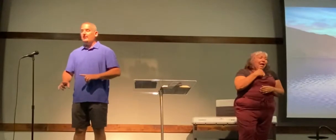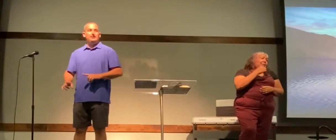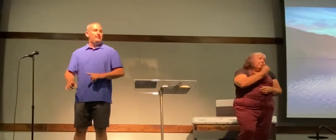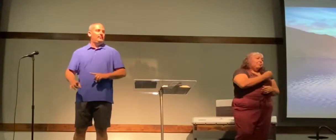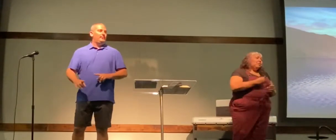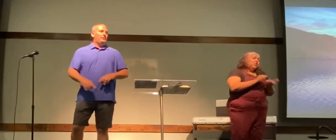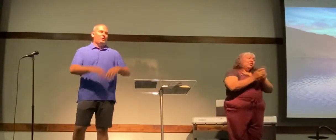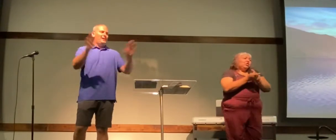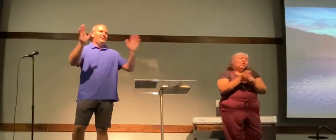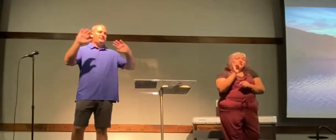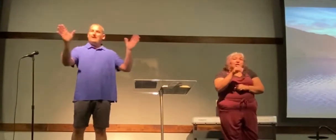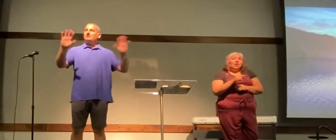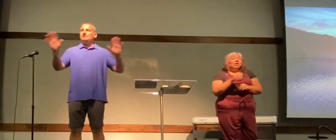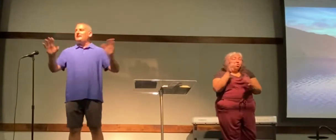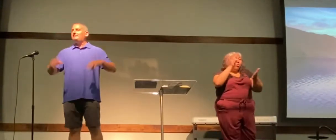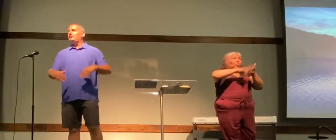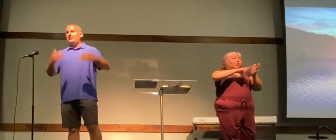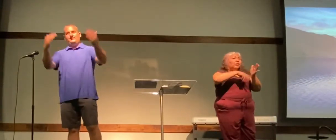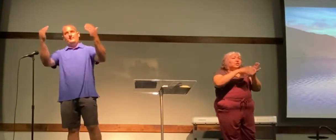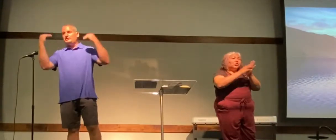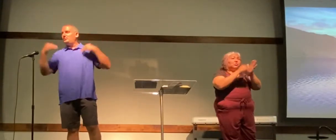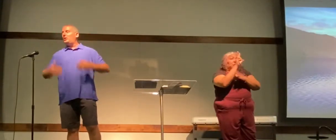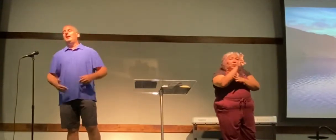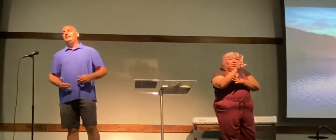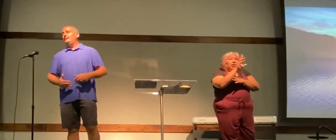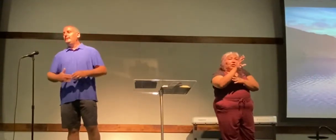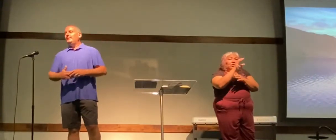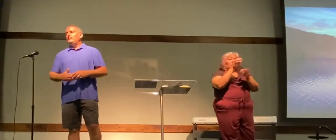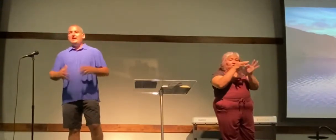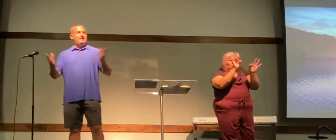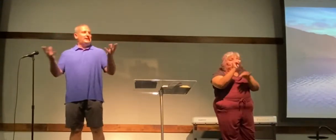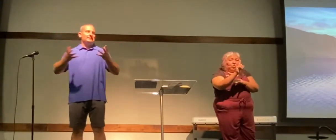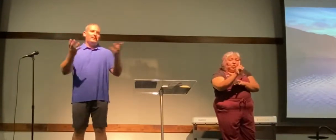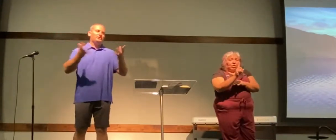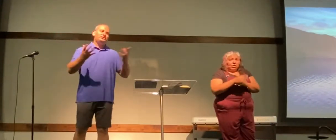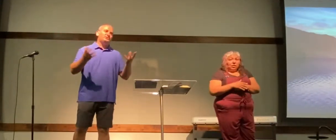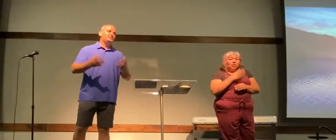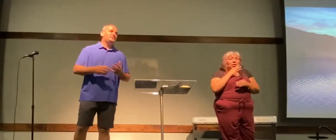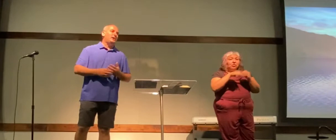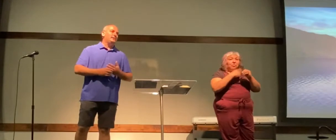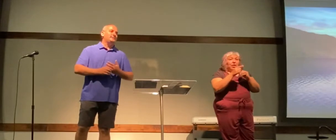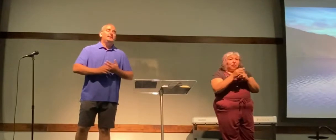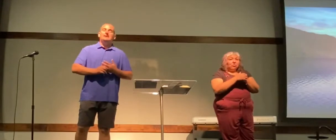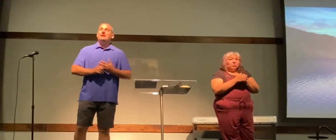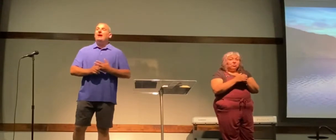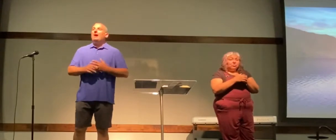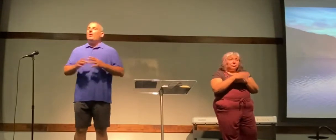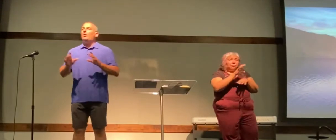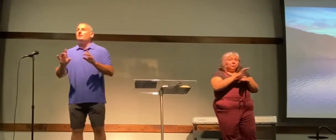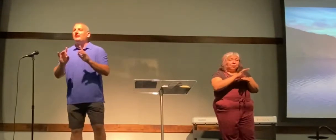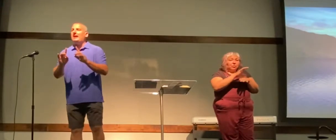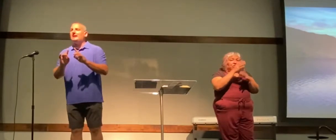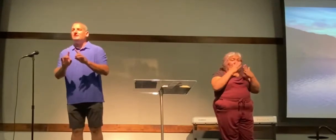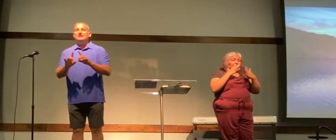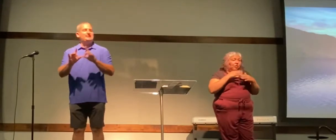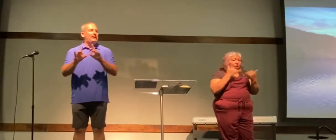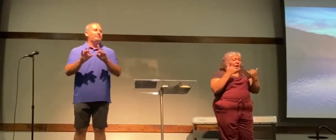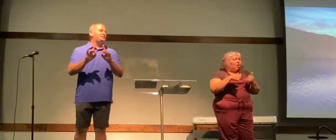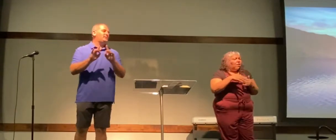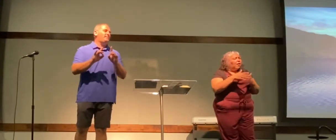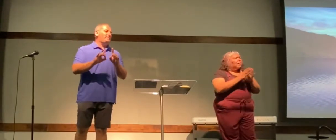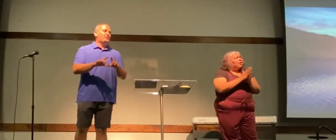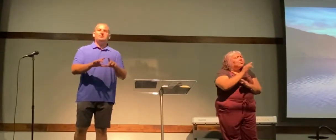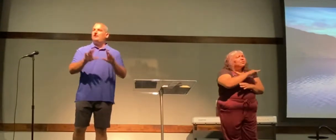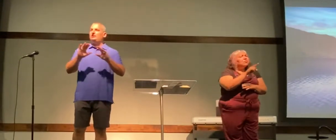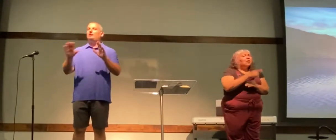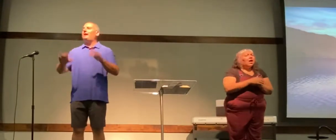okay? Go read it. Chapter 3, verse 1. Man, he talks about Church of Sardis. I ask you this, and I'm just